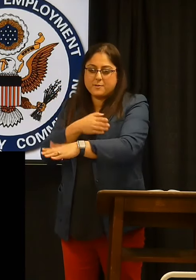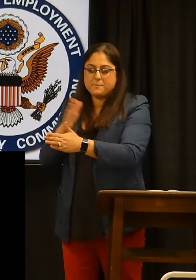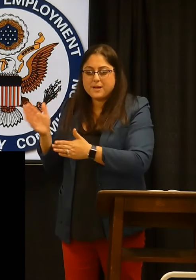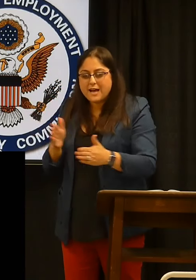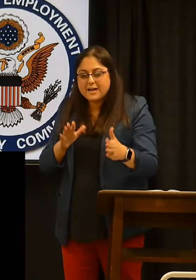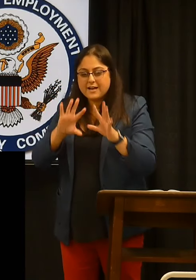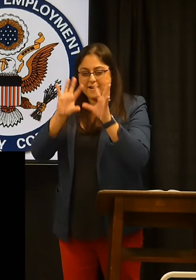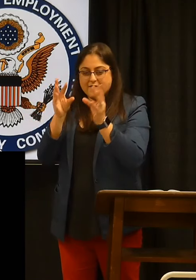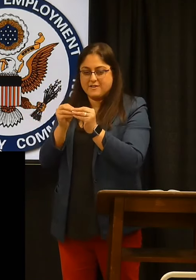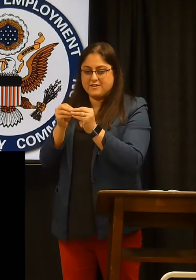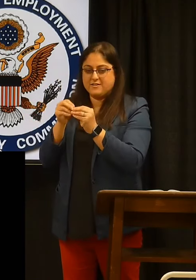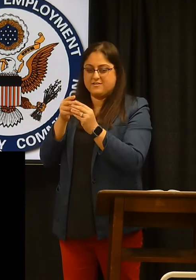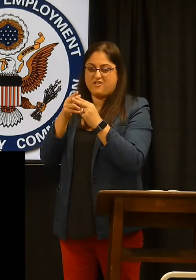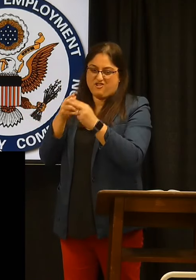performance improvement plan.